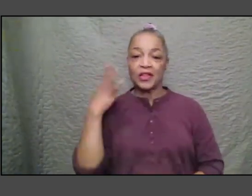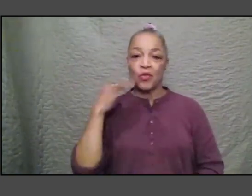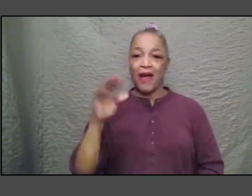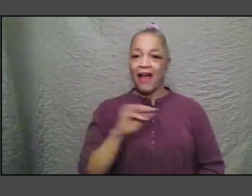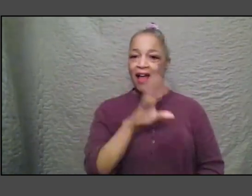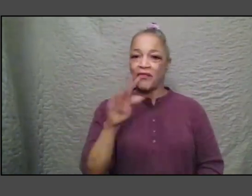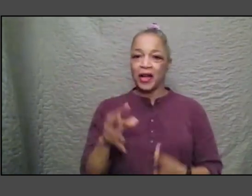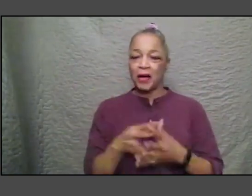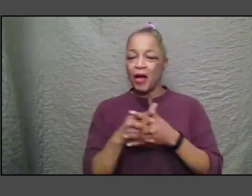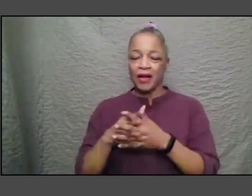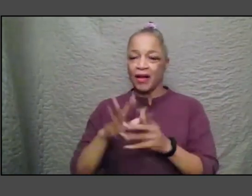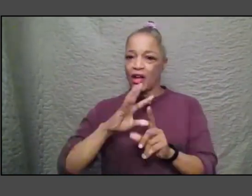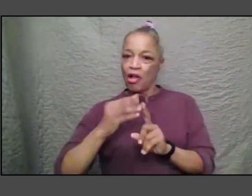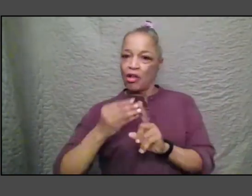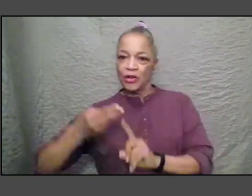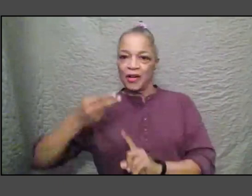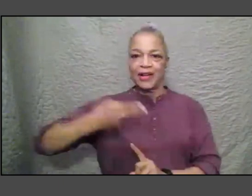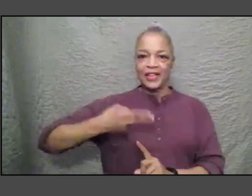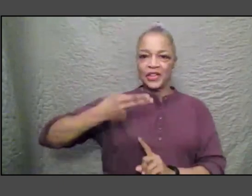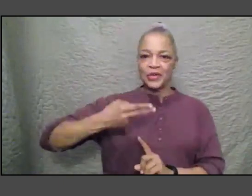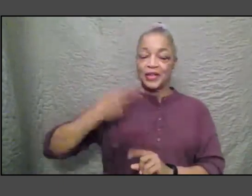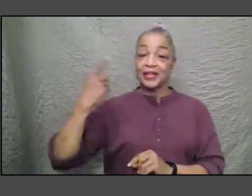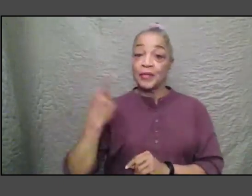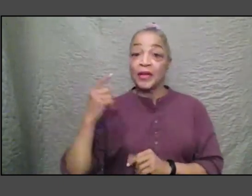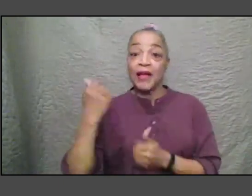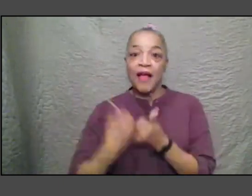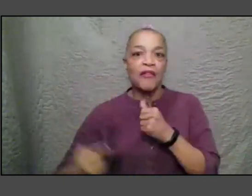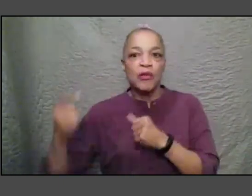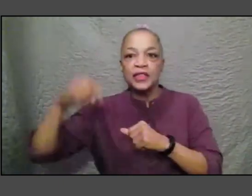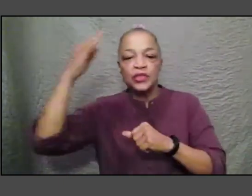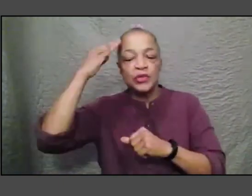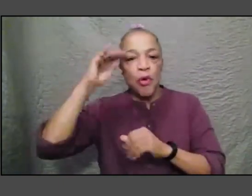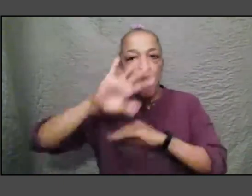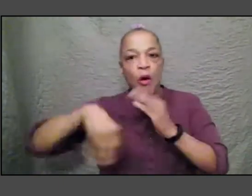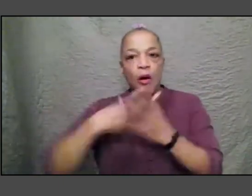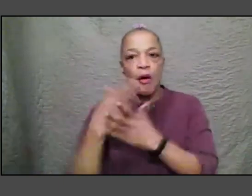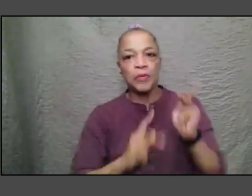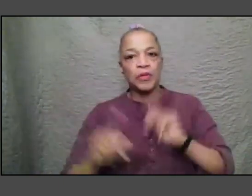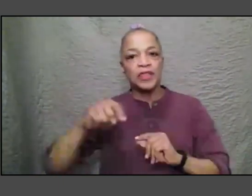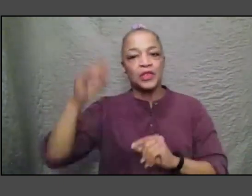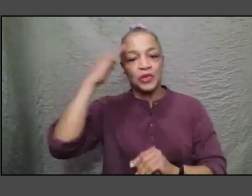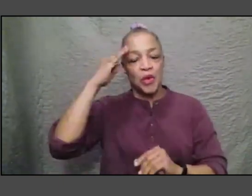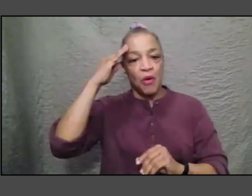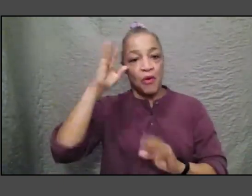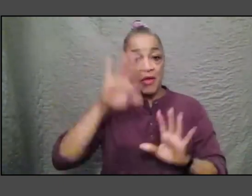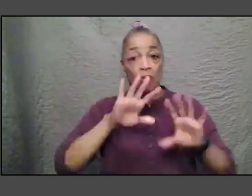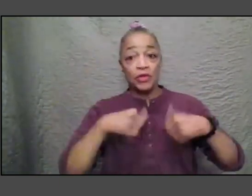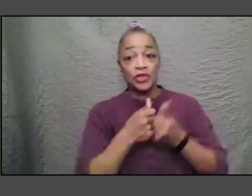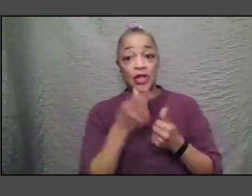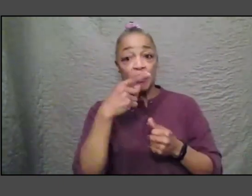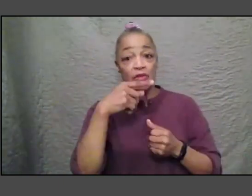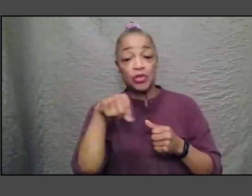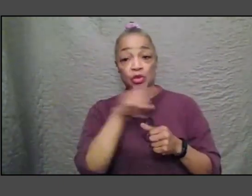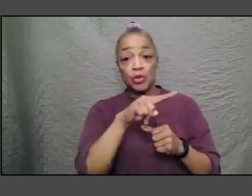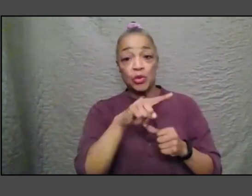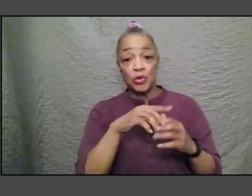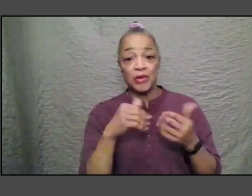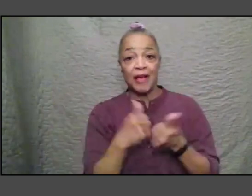really something everybody needs to dip into because it will challenge you to help a country live up to its ideals and what's wrong with that